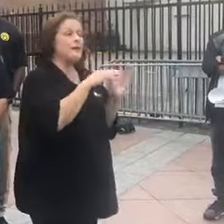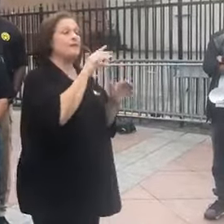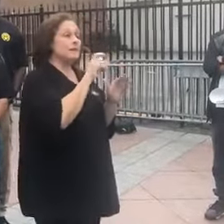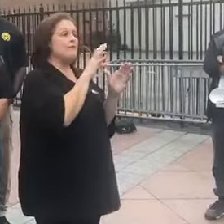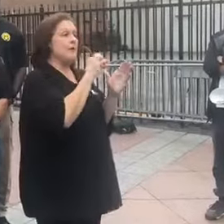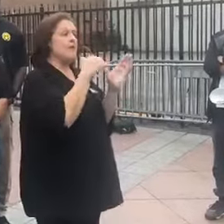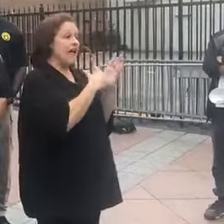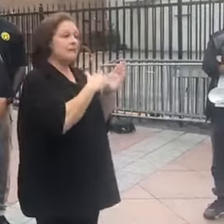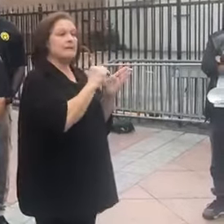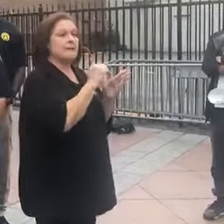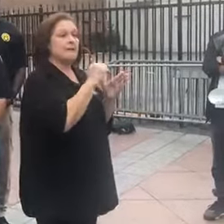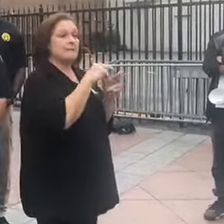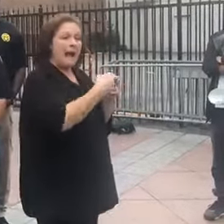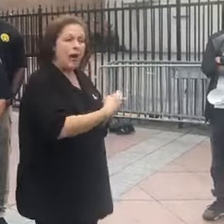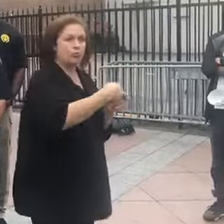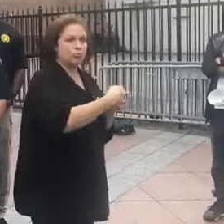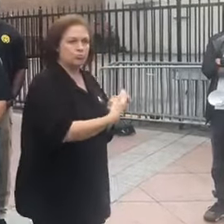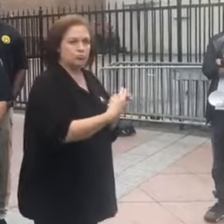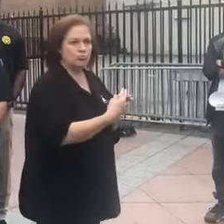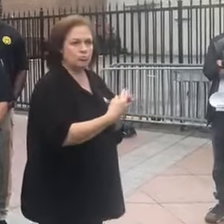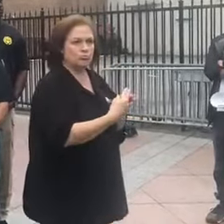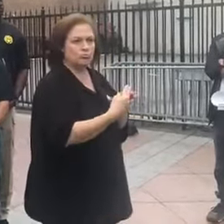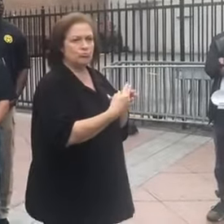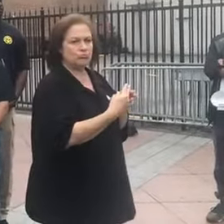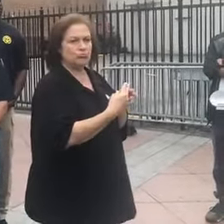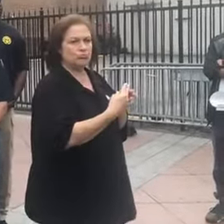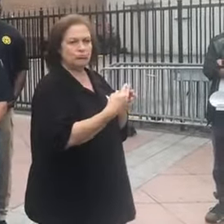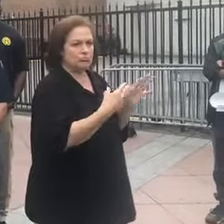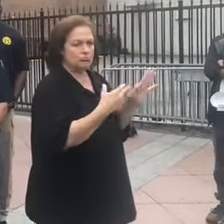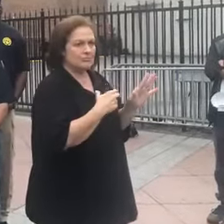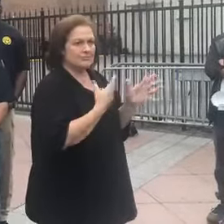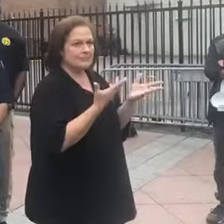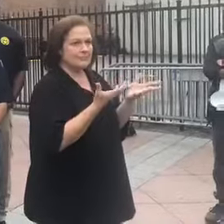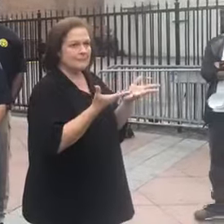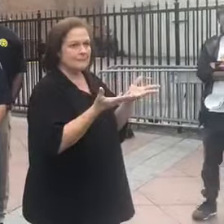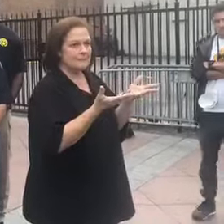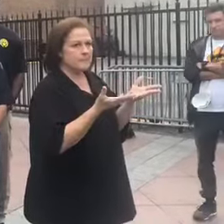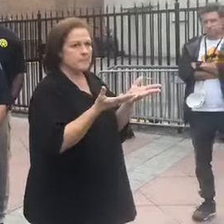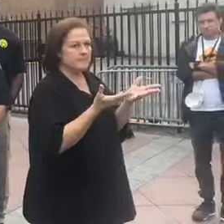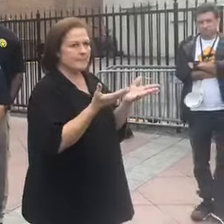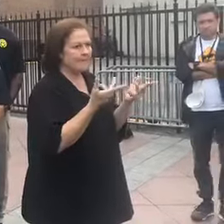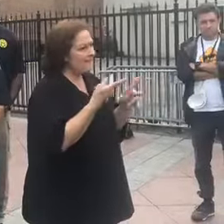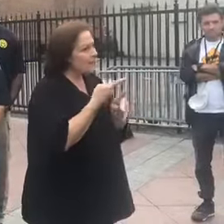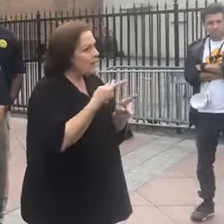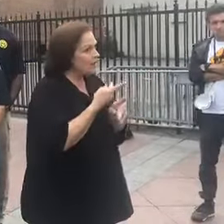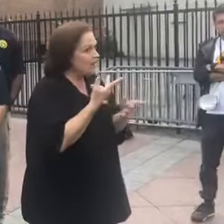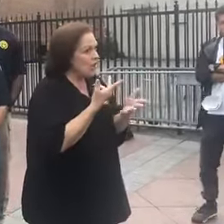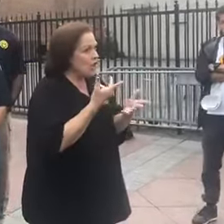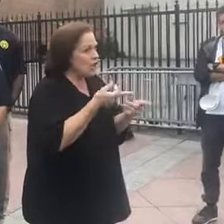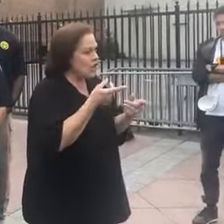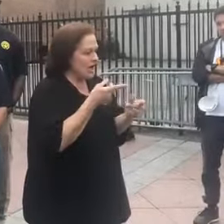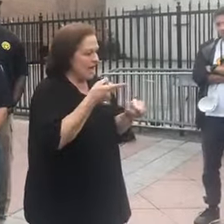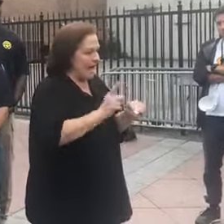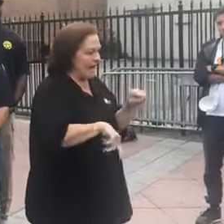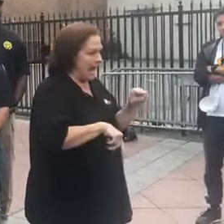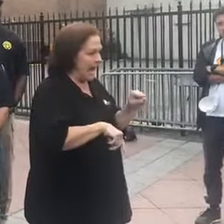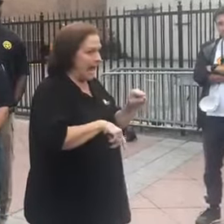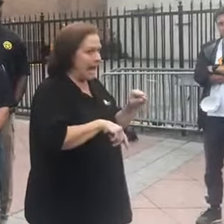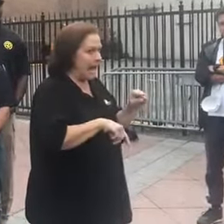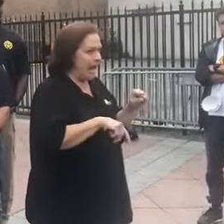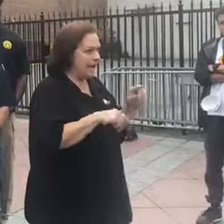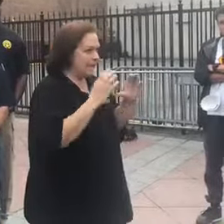145,000 pounds. So, once again, just do the math. You can't bring them down without doing some damage.